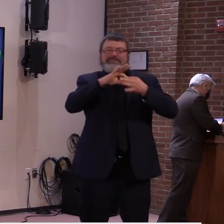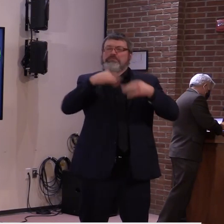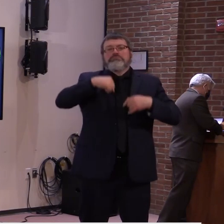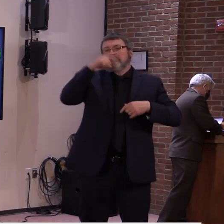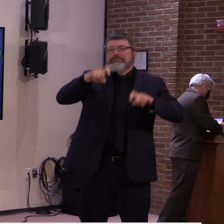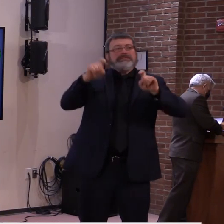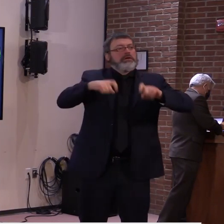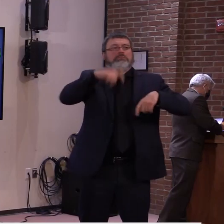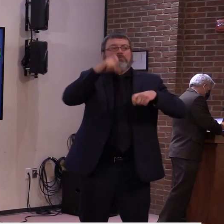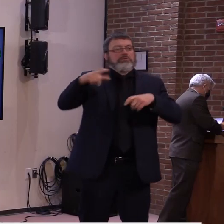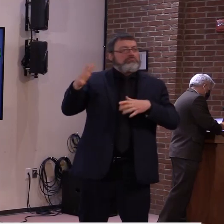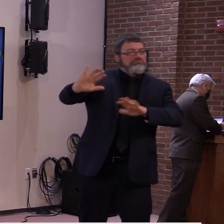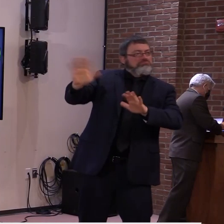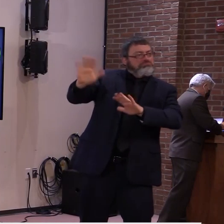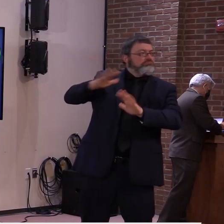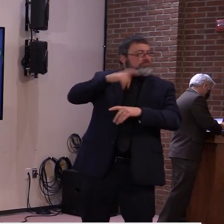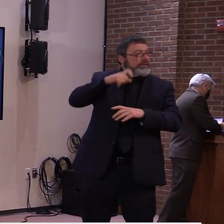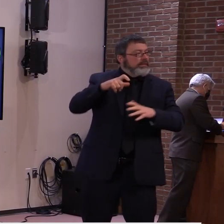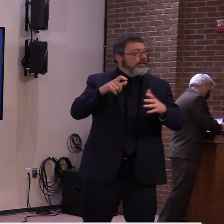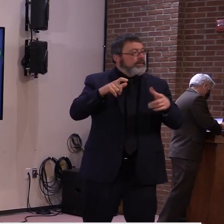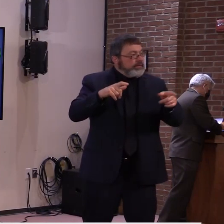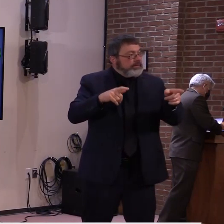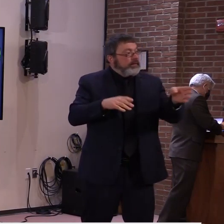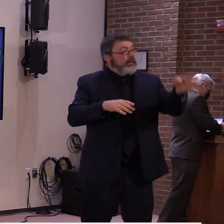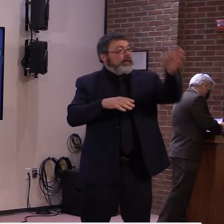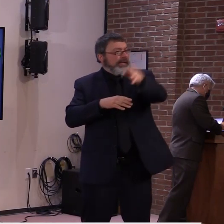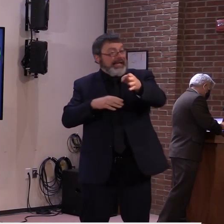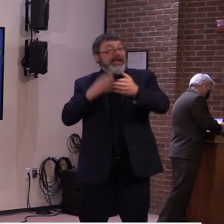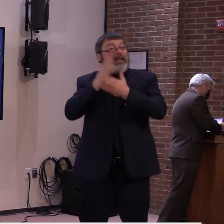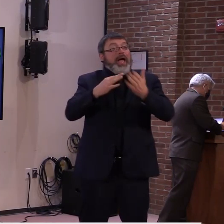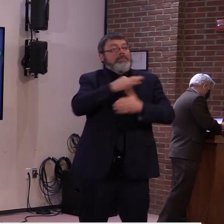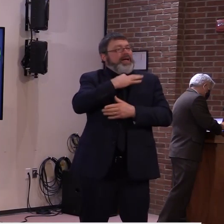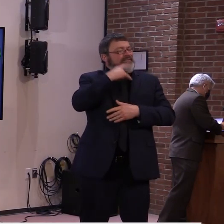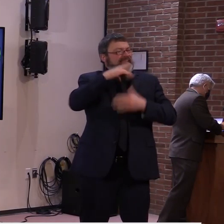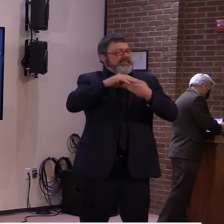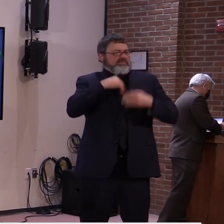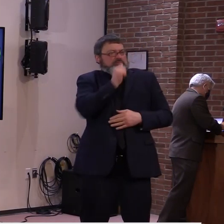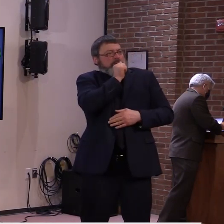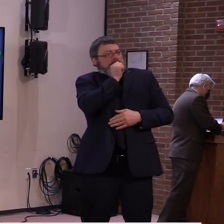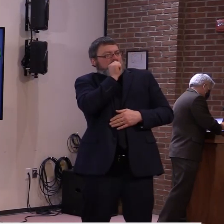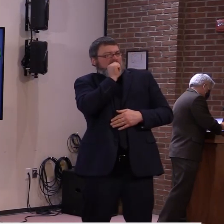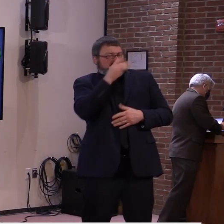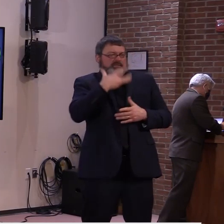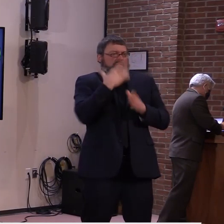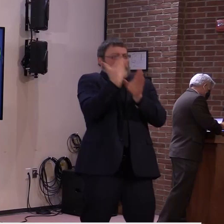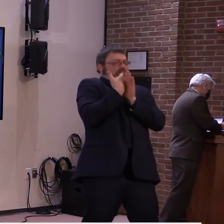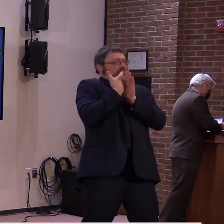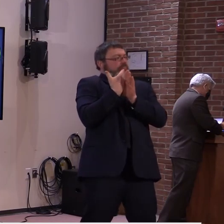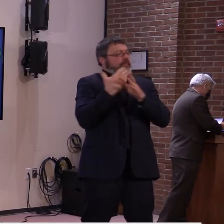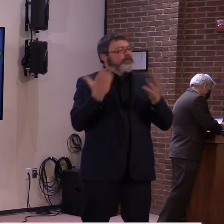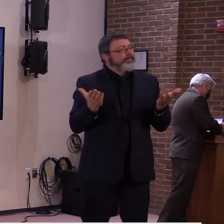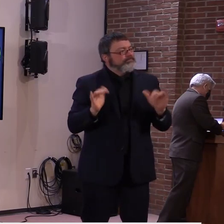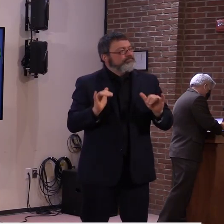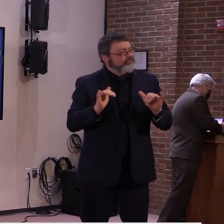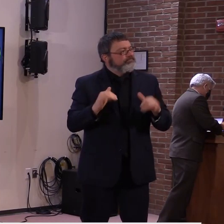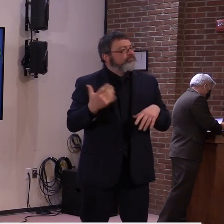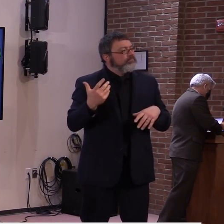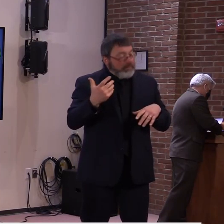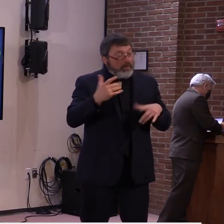of their health data. Others found the testing locations not necessarily to be convenient, the registration process too challenging, or just